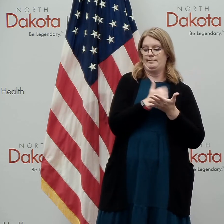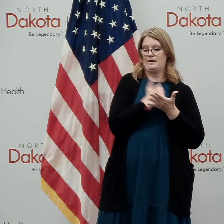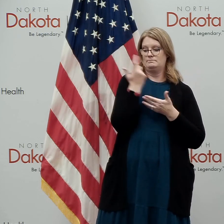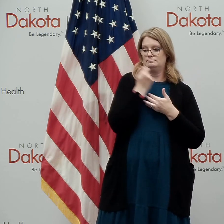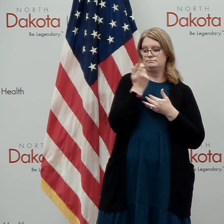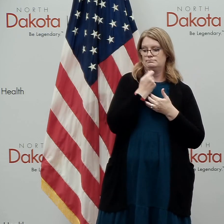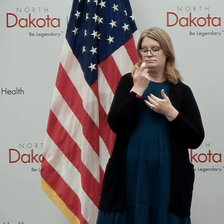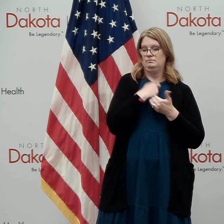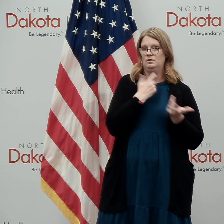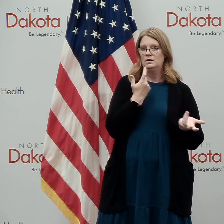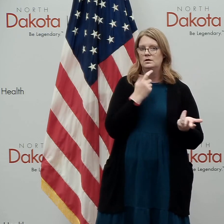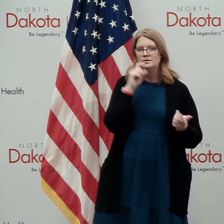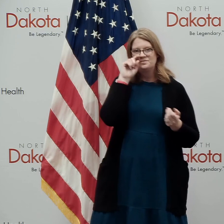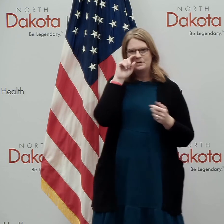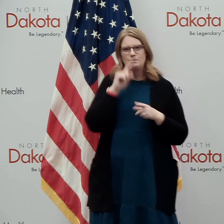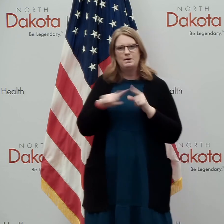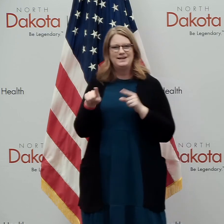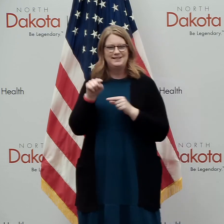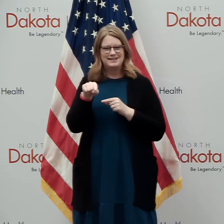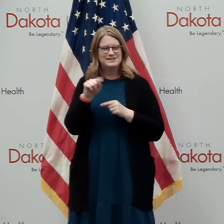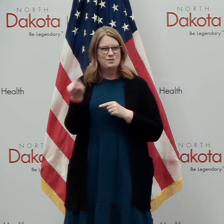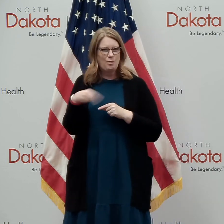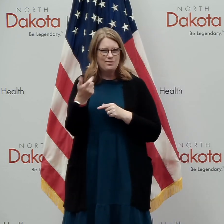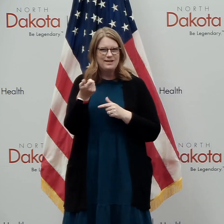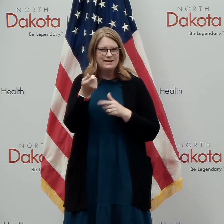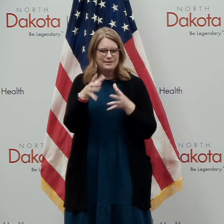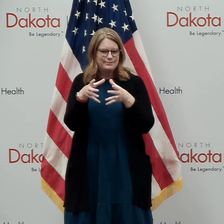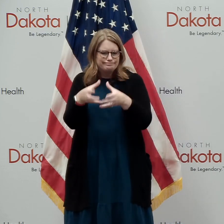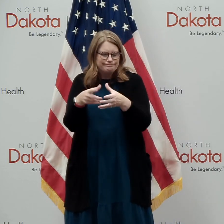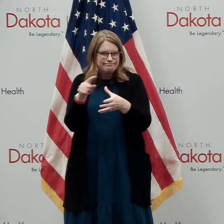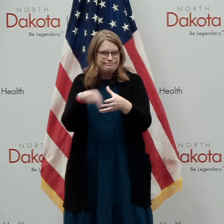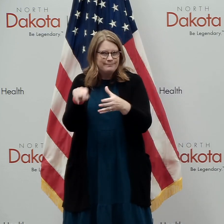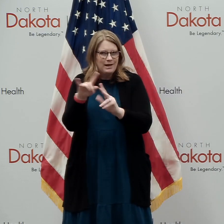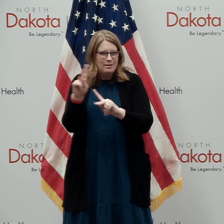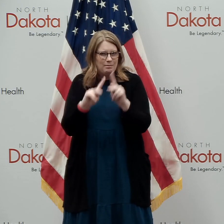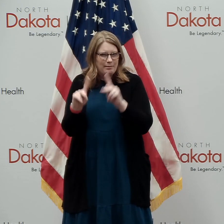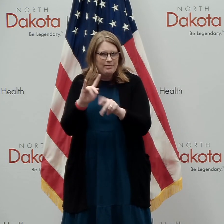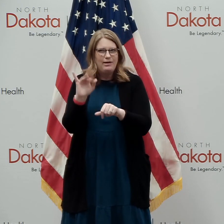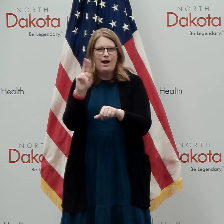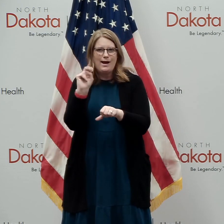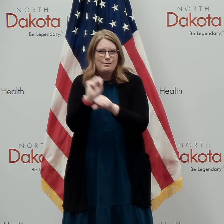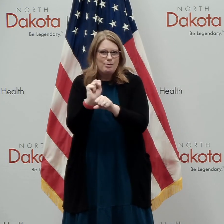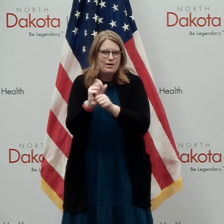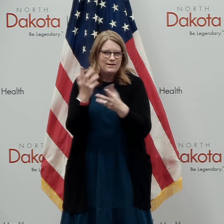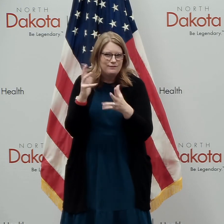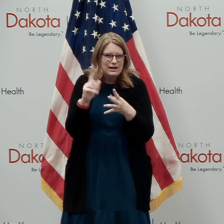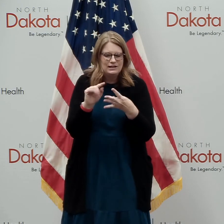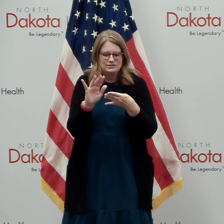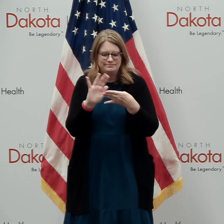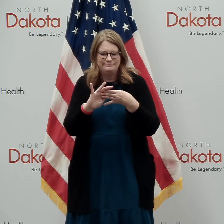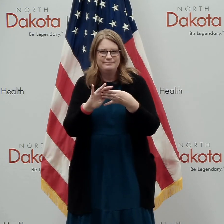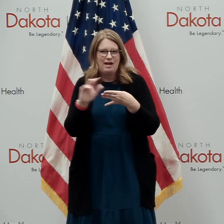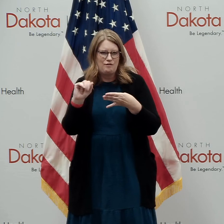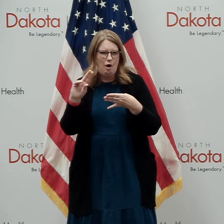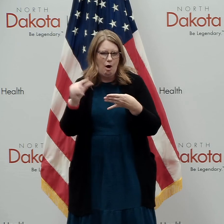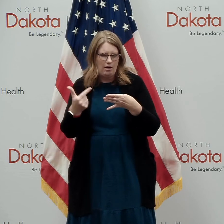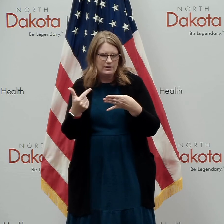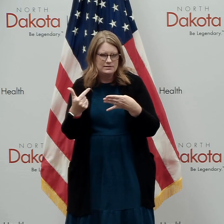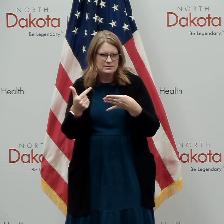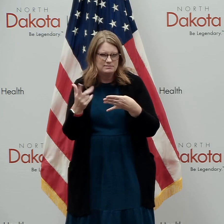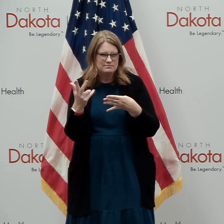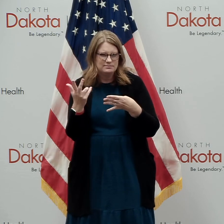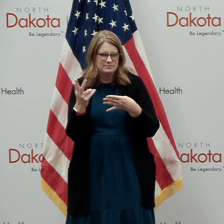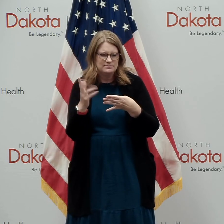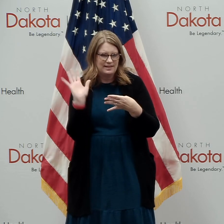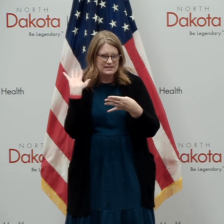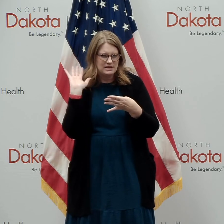It's retroactive. It's only going to hit a few number of people, and they have to have already been unemployed due to the pandemic. So we'll see what Congress comes